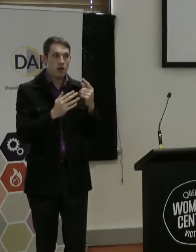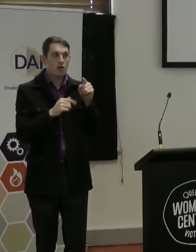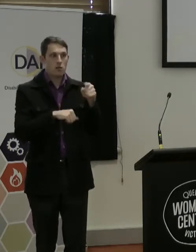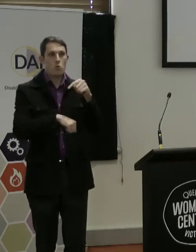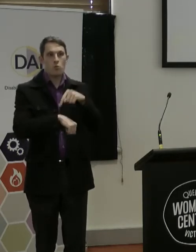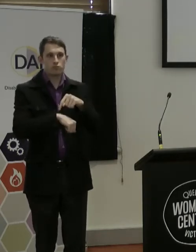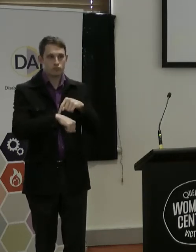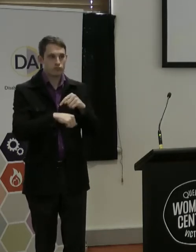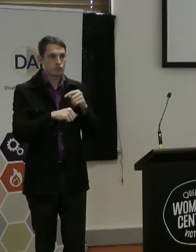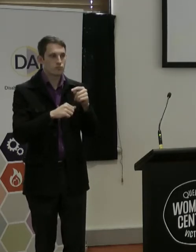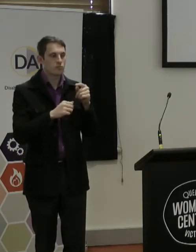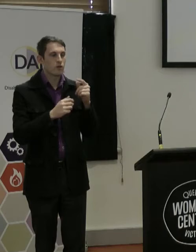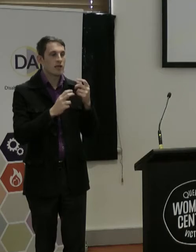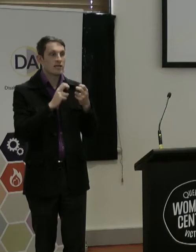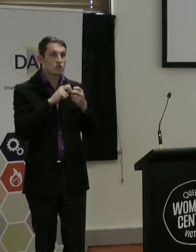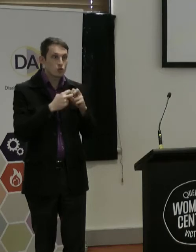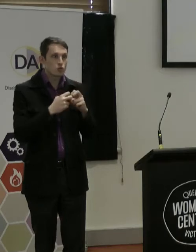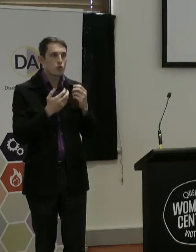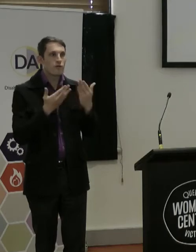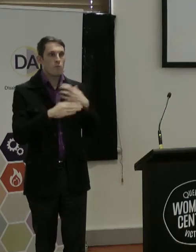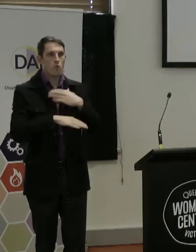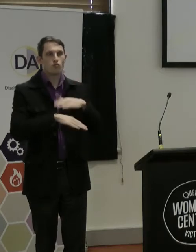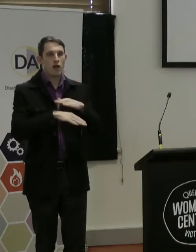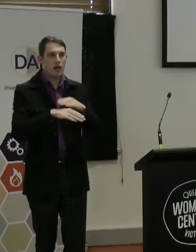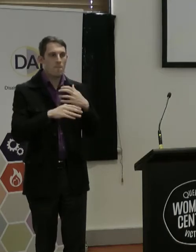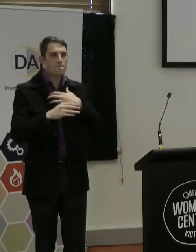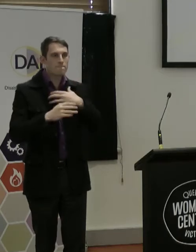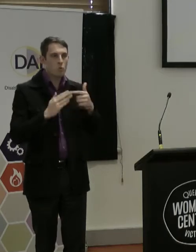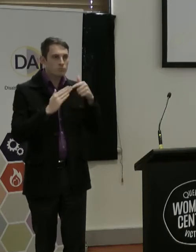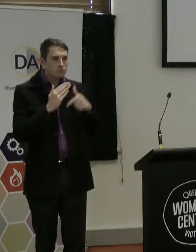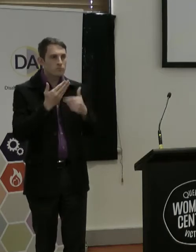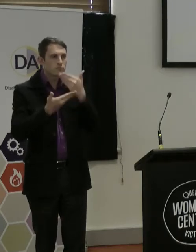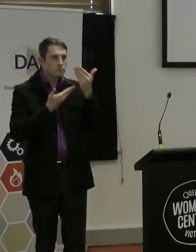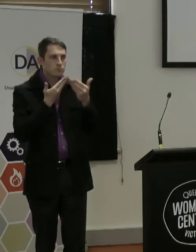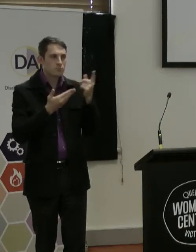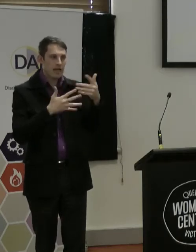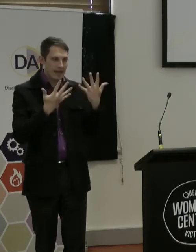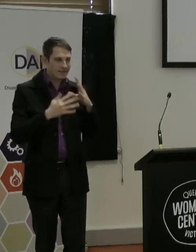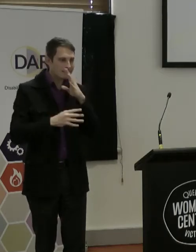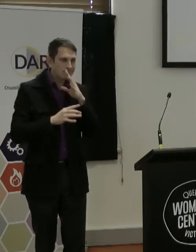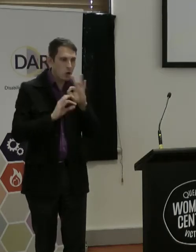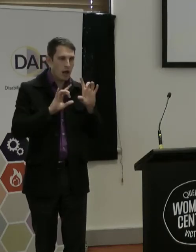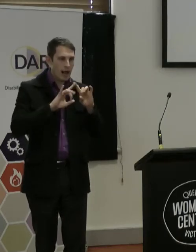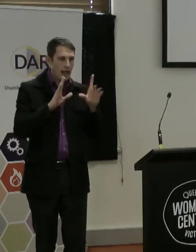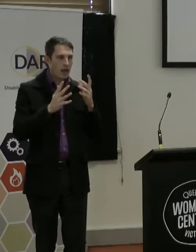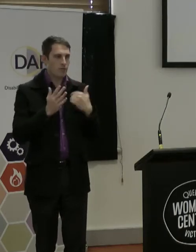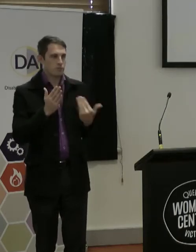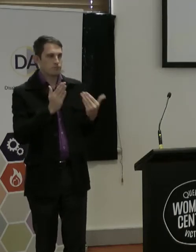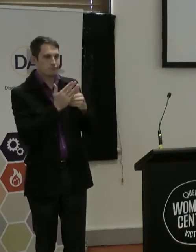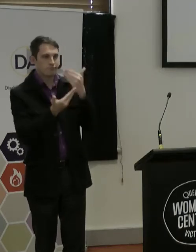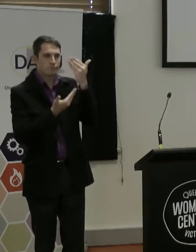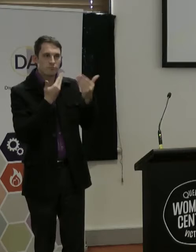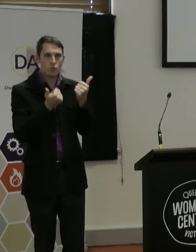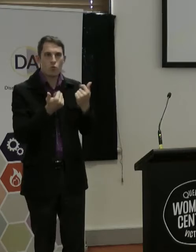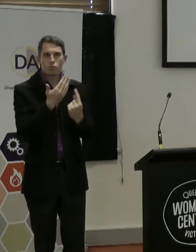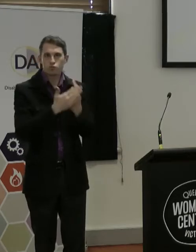Civil Society Shadow Report in a little bit more detail and clarify any points the committee might have still been unclear on. I think one thing